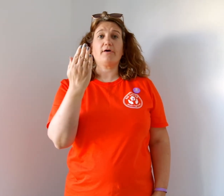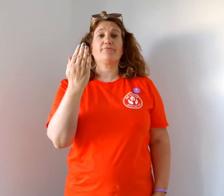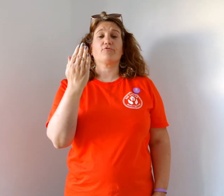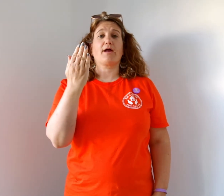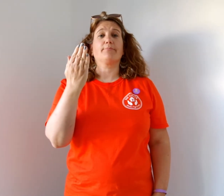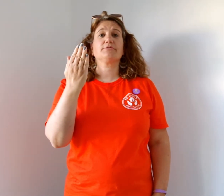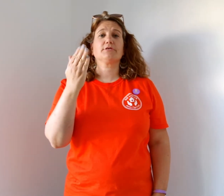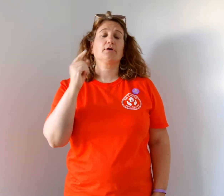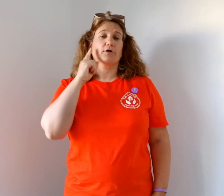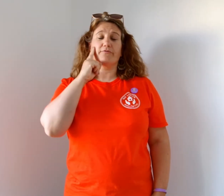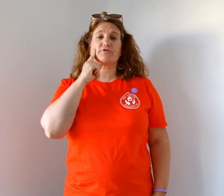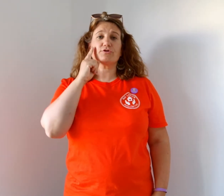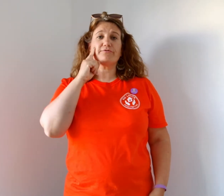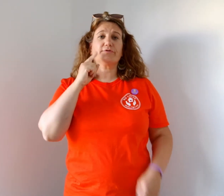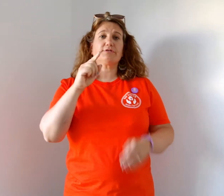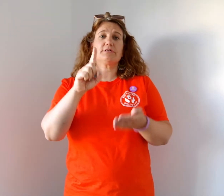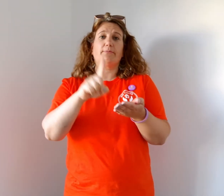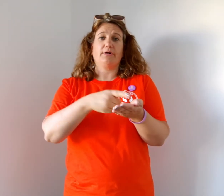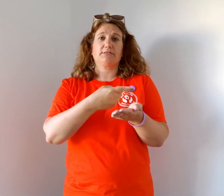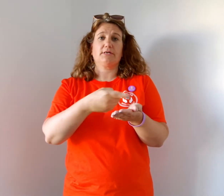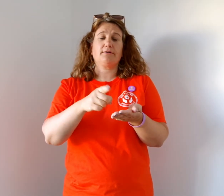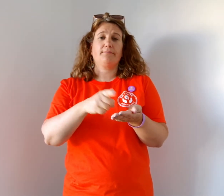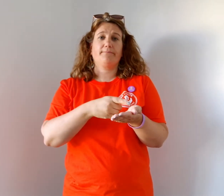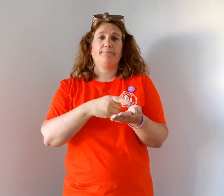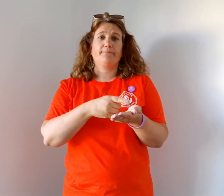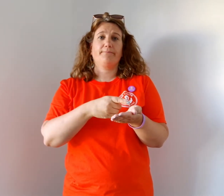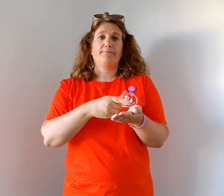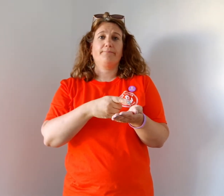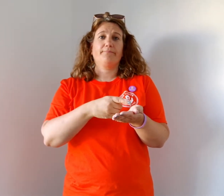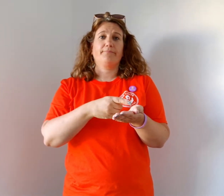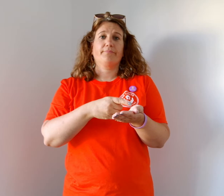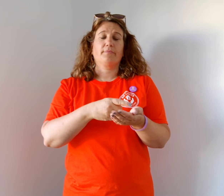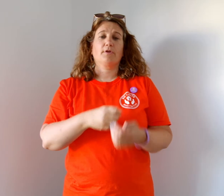75 grams of softened butter,